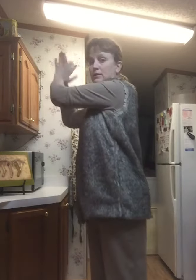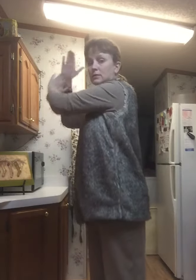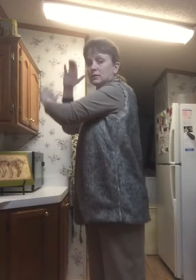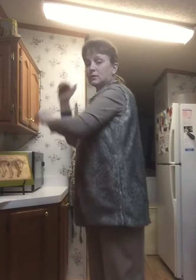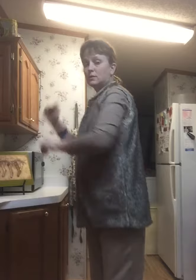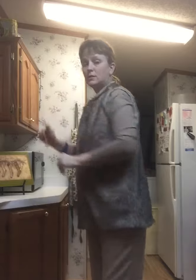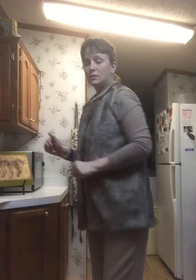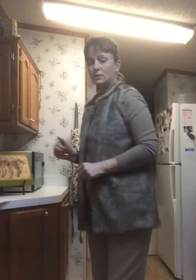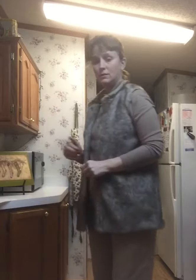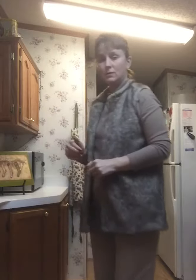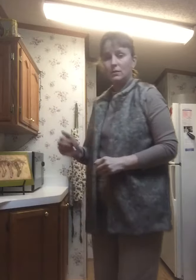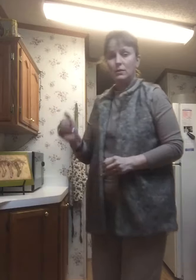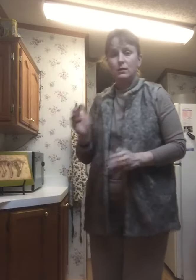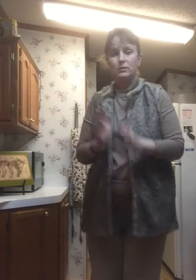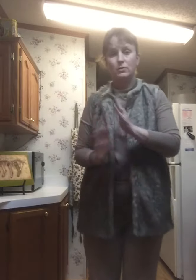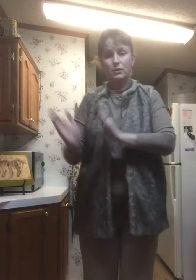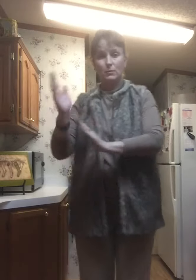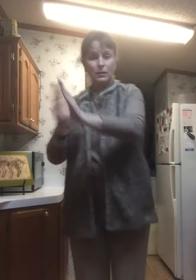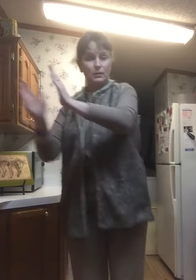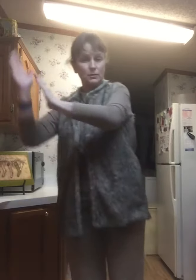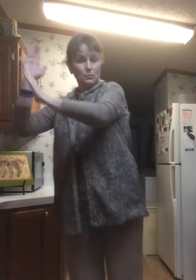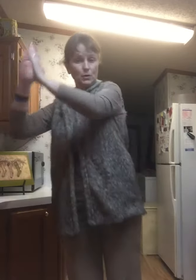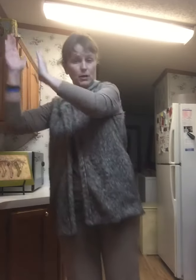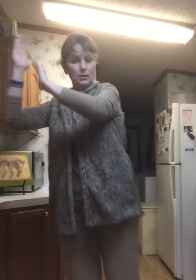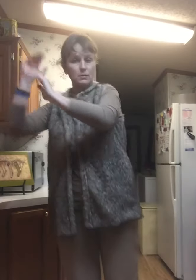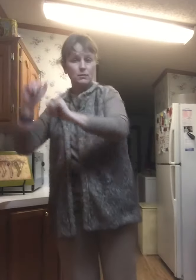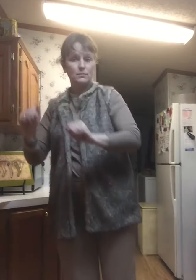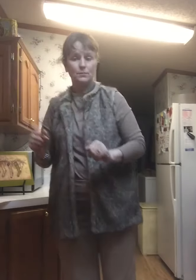Praise. So it's going to be like this. Praise.